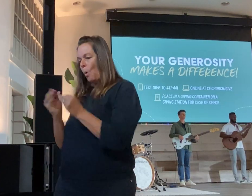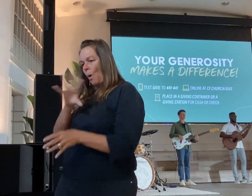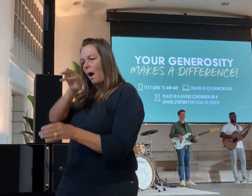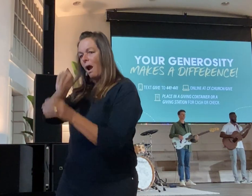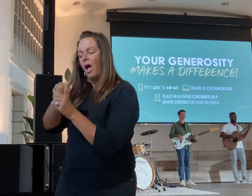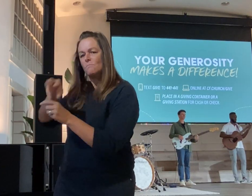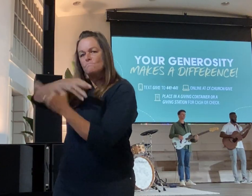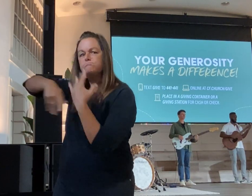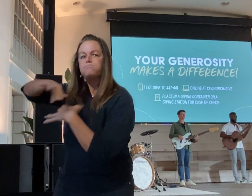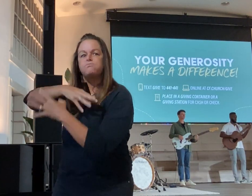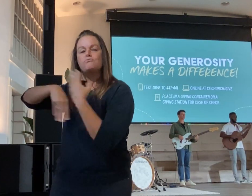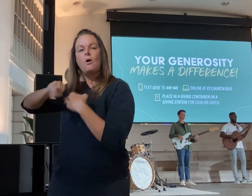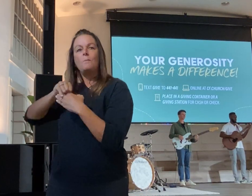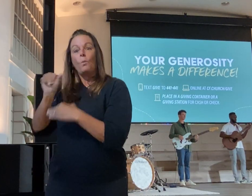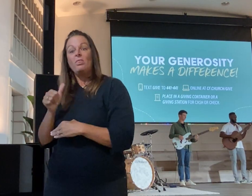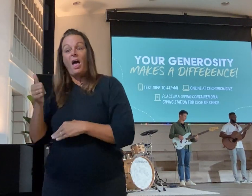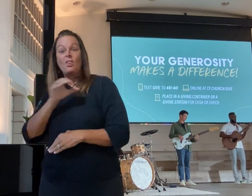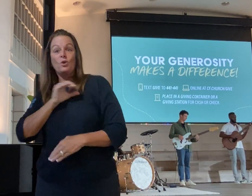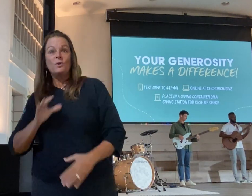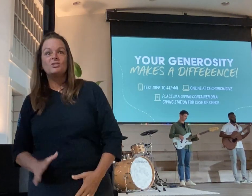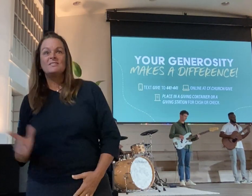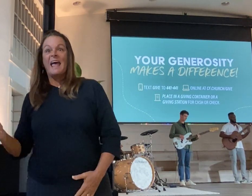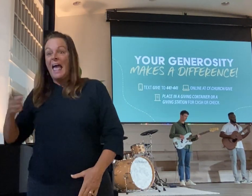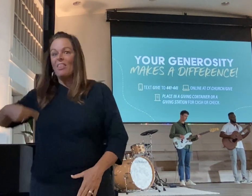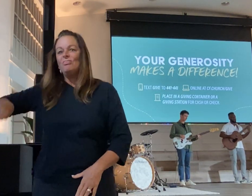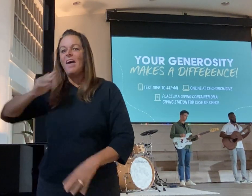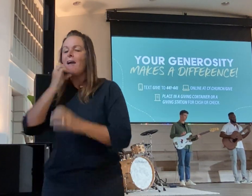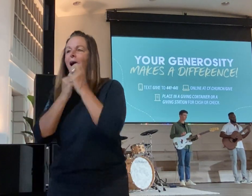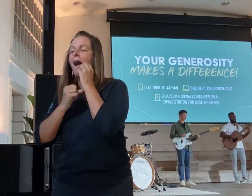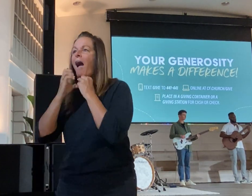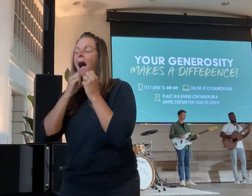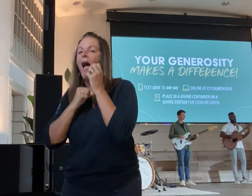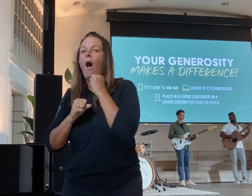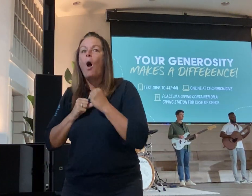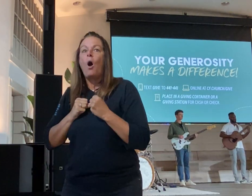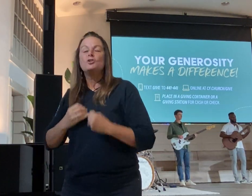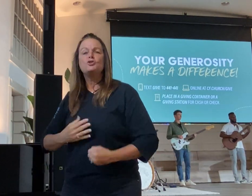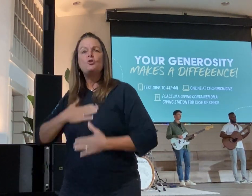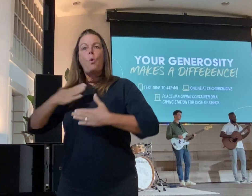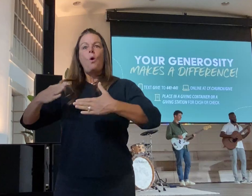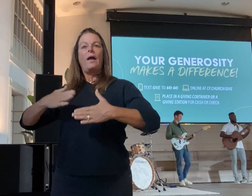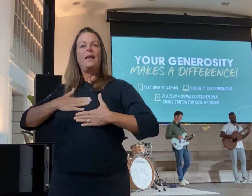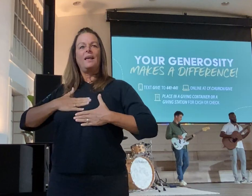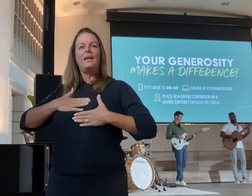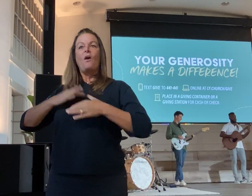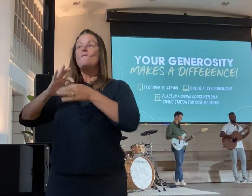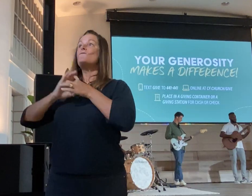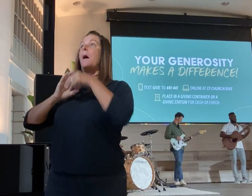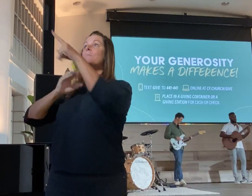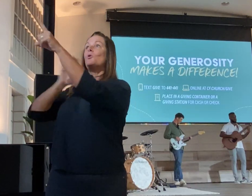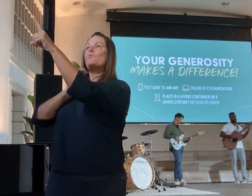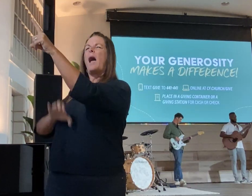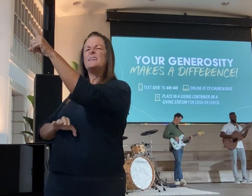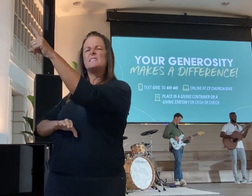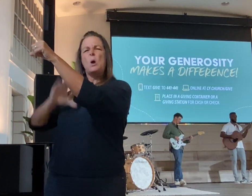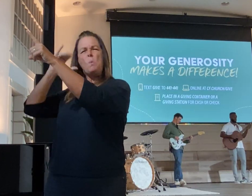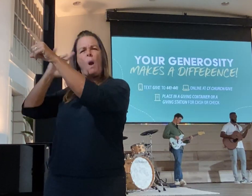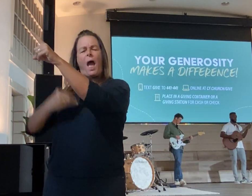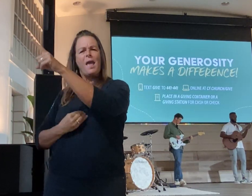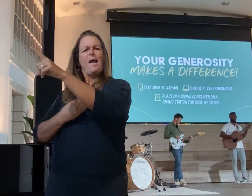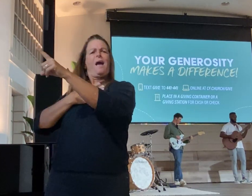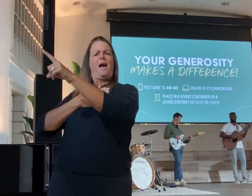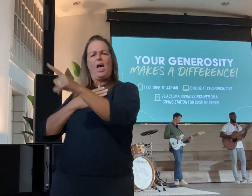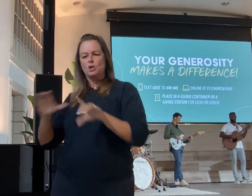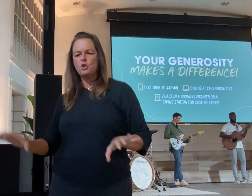lives are in a posture of constant gratitude for what he's given us, and that he does give us joy because he is our strength, and so it is